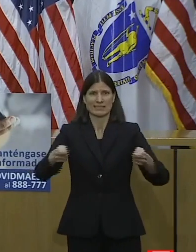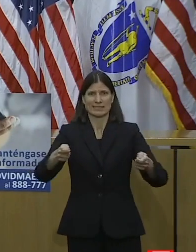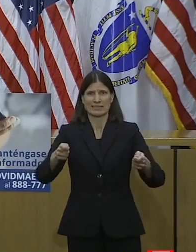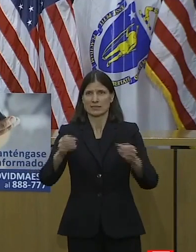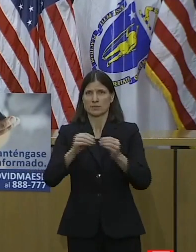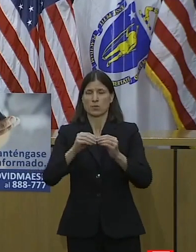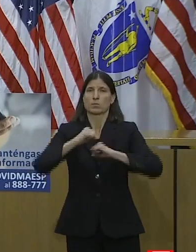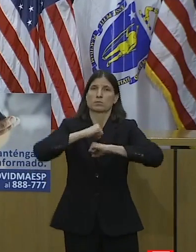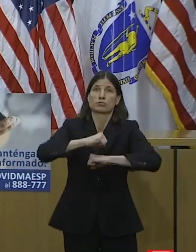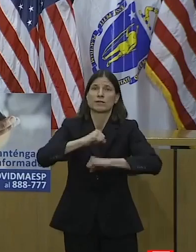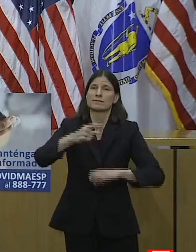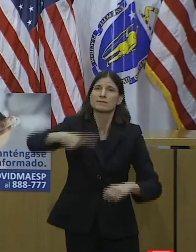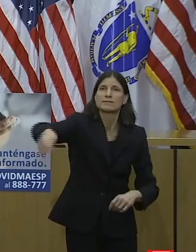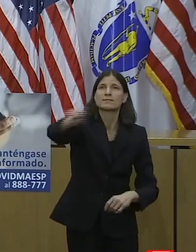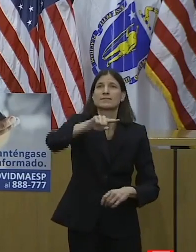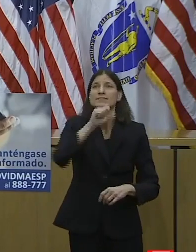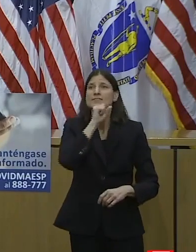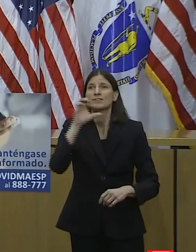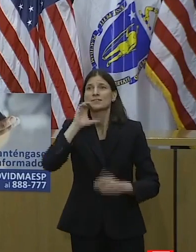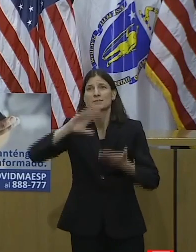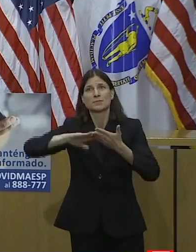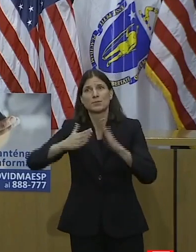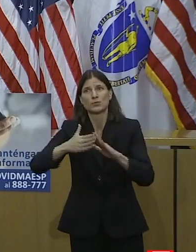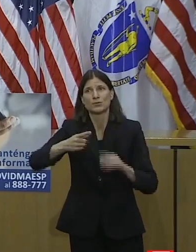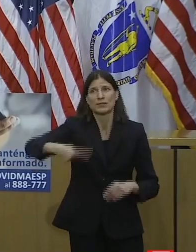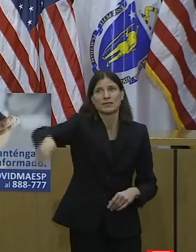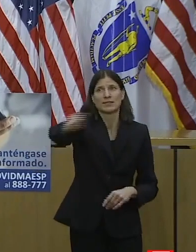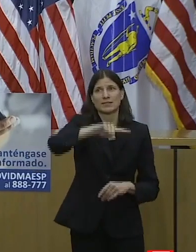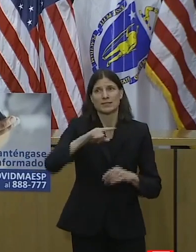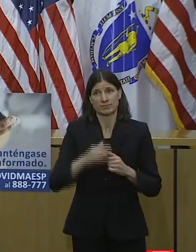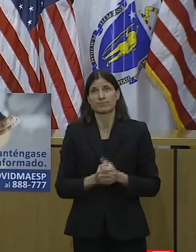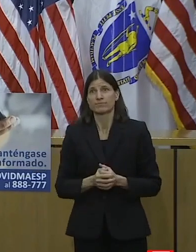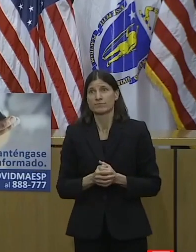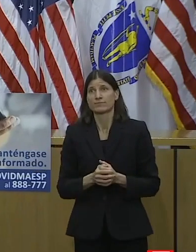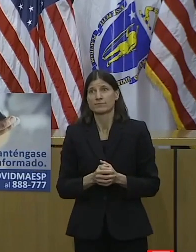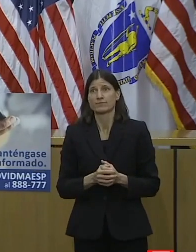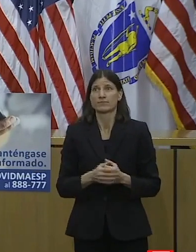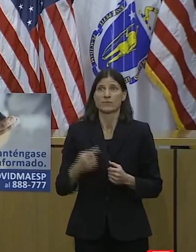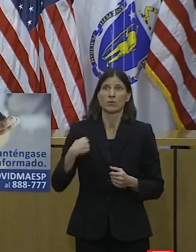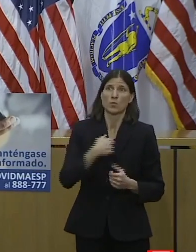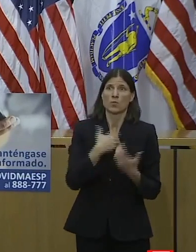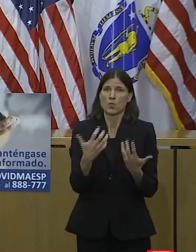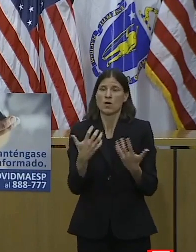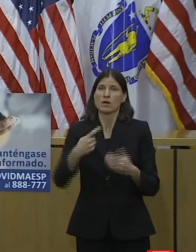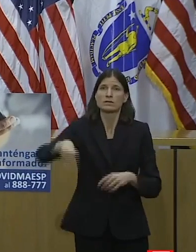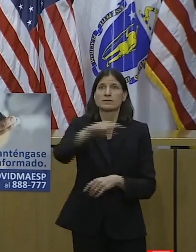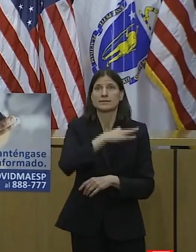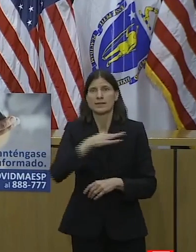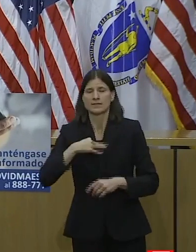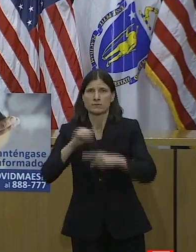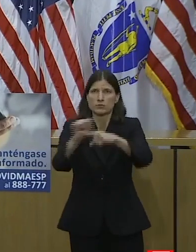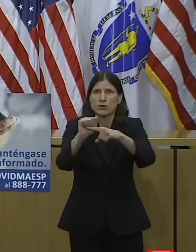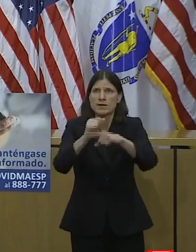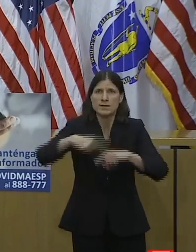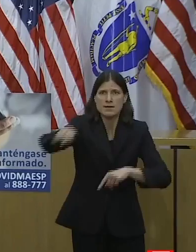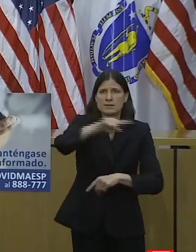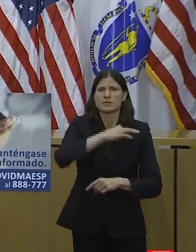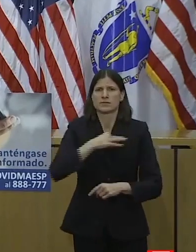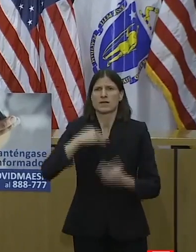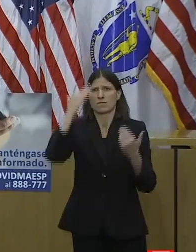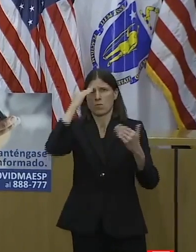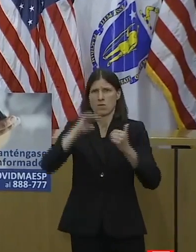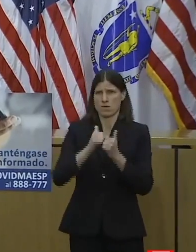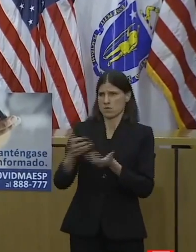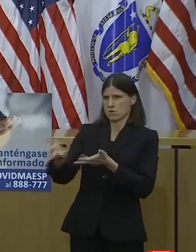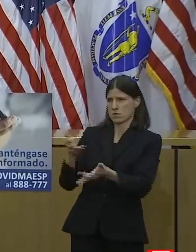appropriate setting for seniors and for staff to get and provide the best care. To date, in addition to the Beaumont facility,